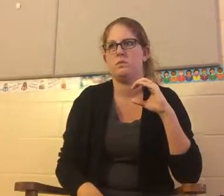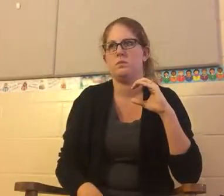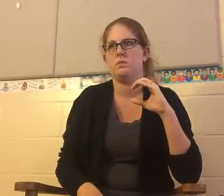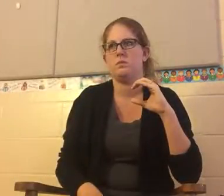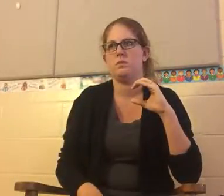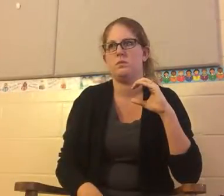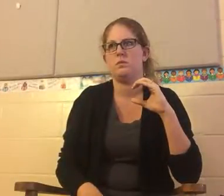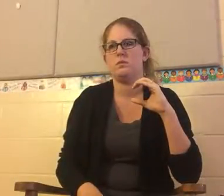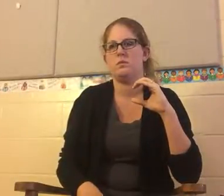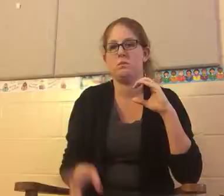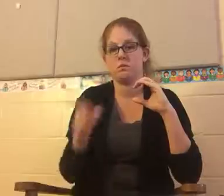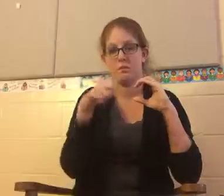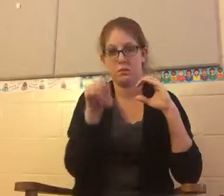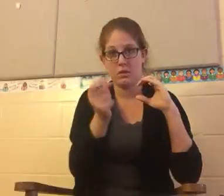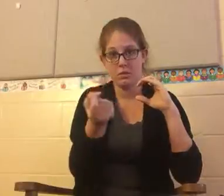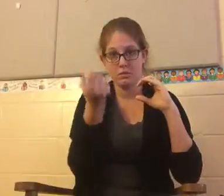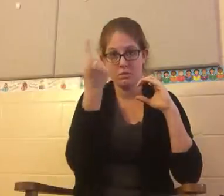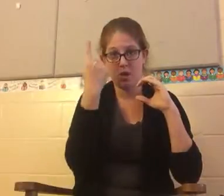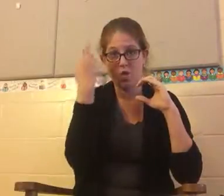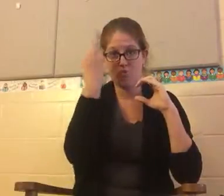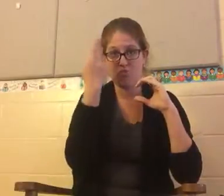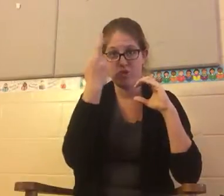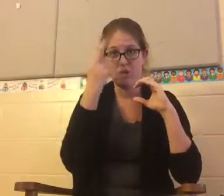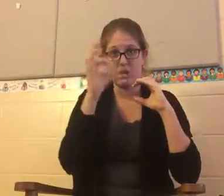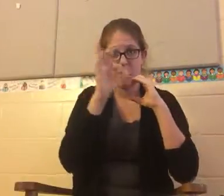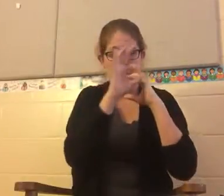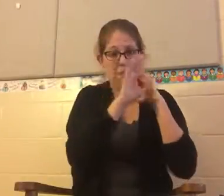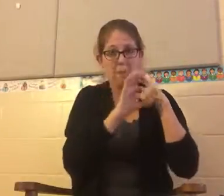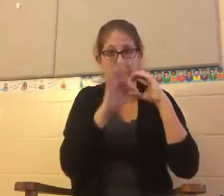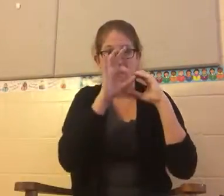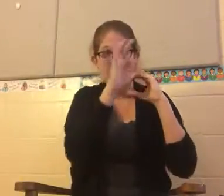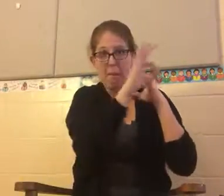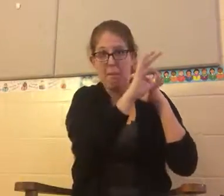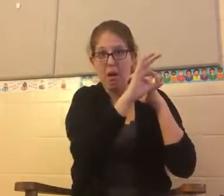To understand why these craters are there, you need to know a few more facts about the moon.